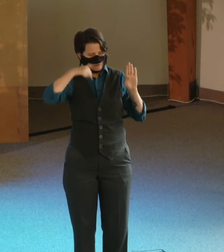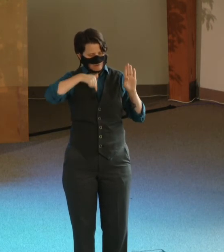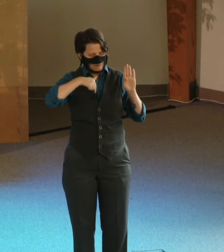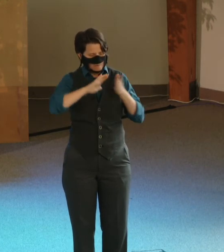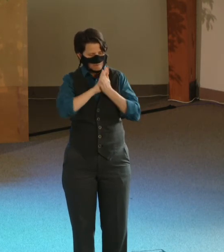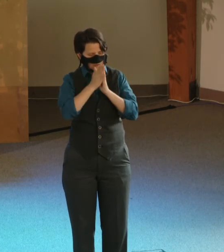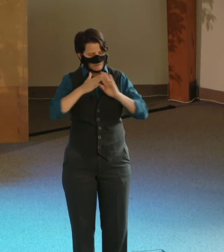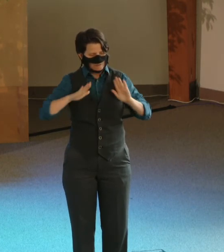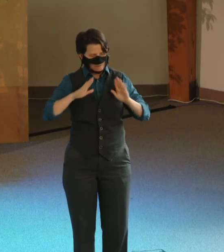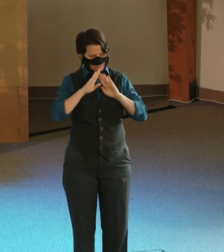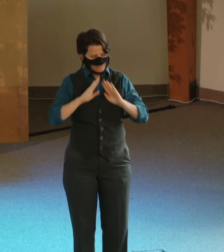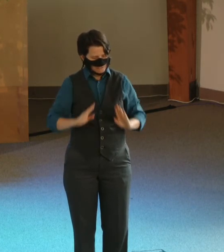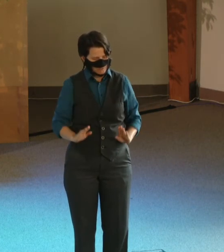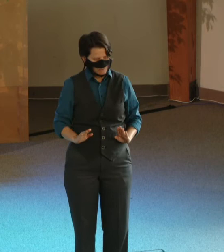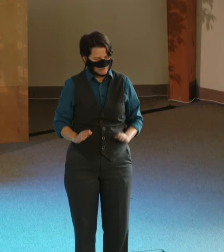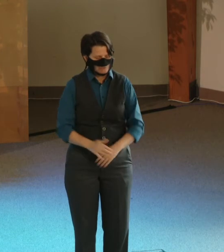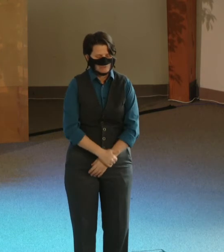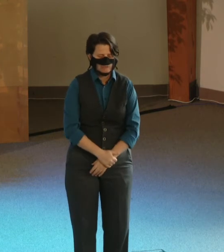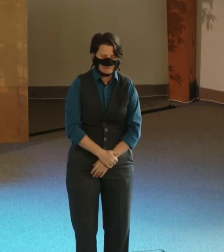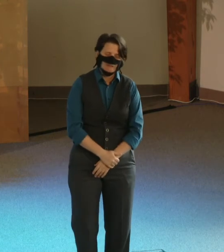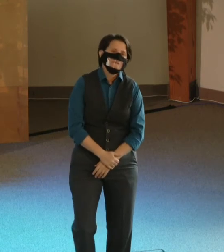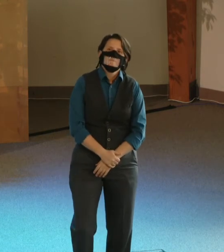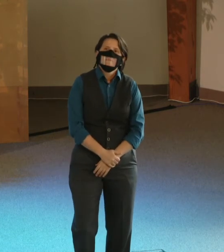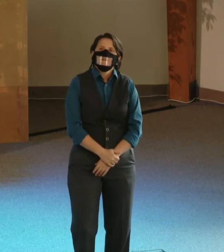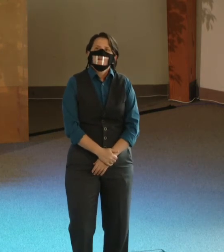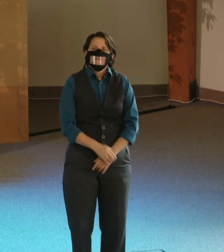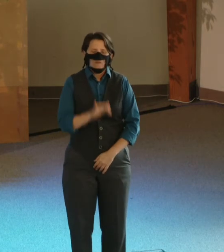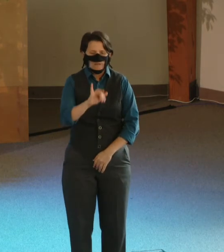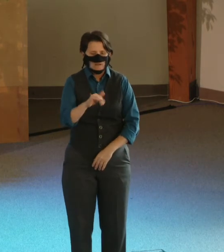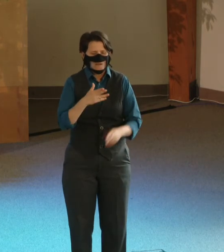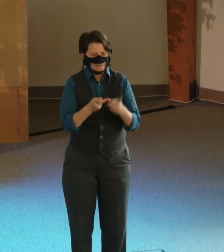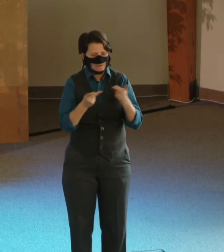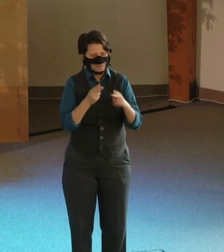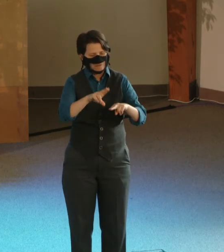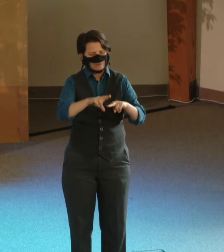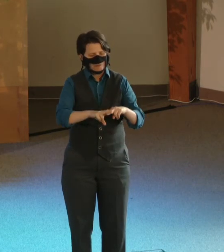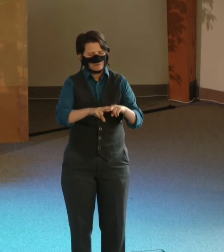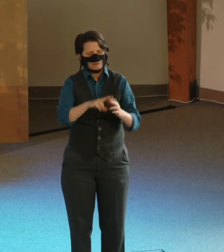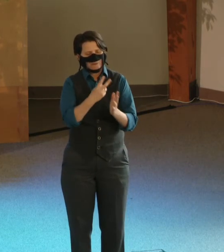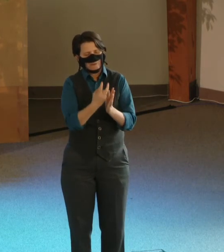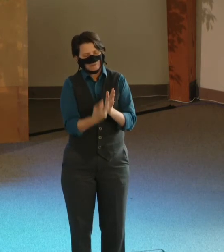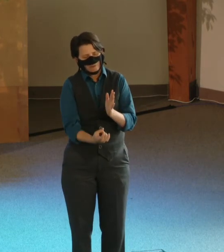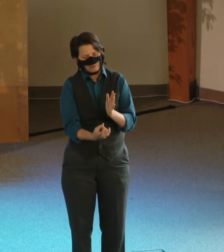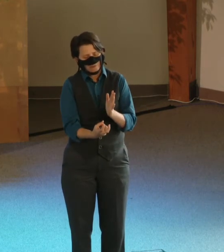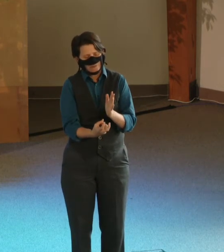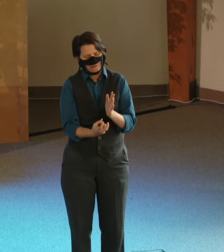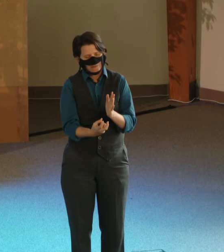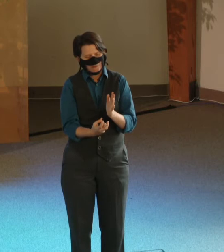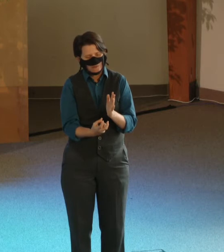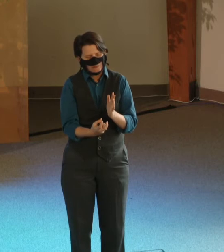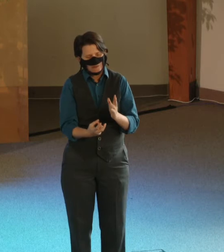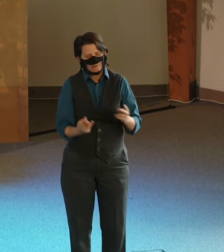"Peace, be still." And so we soaked up the space for a minute, and then organically, we all just sat down